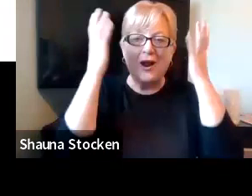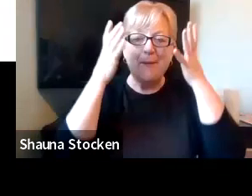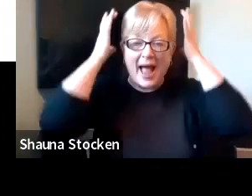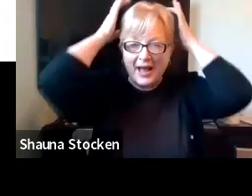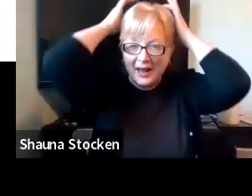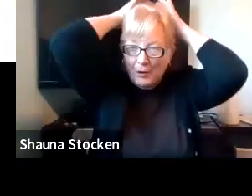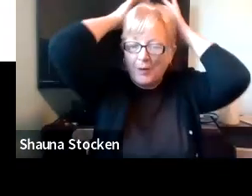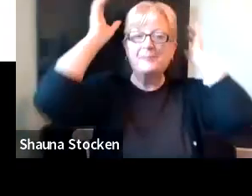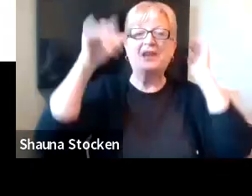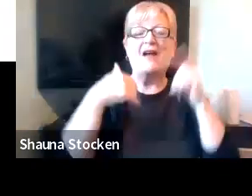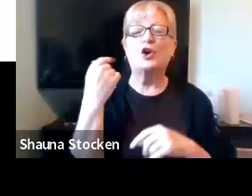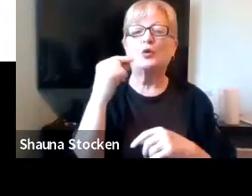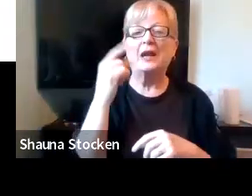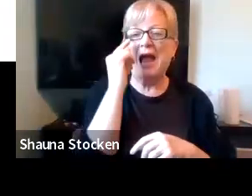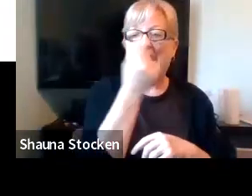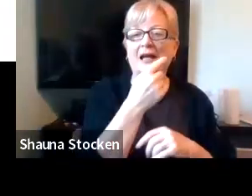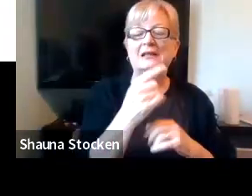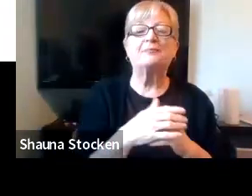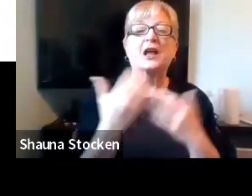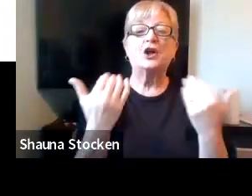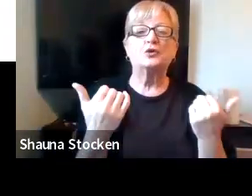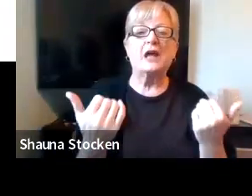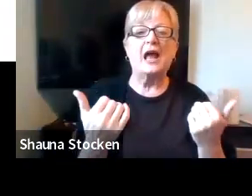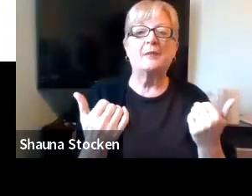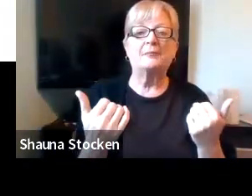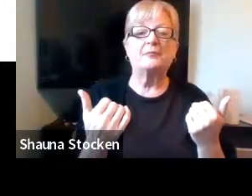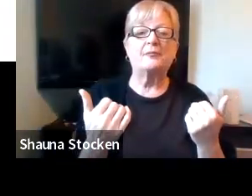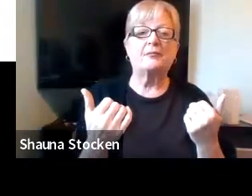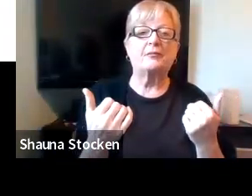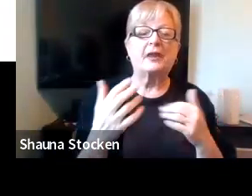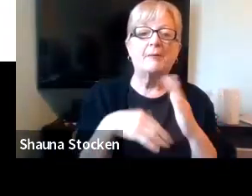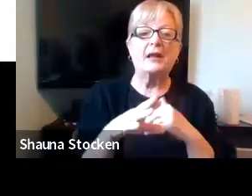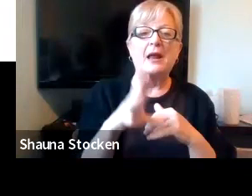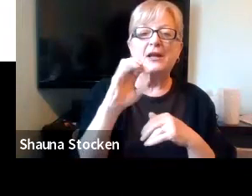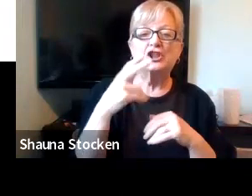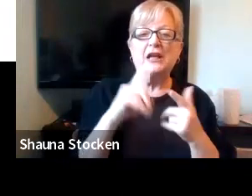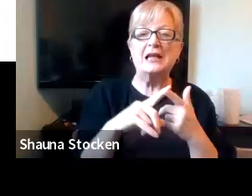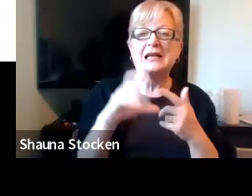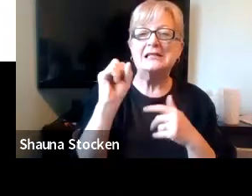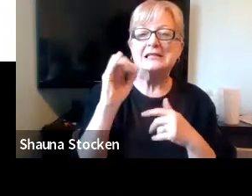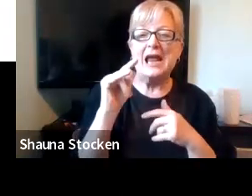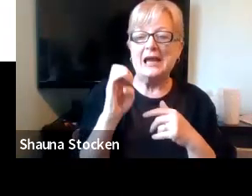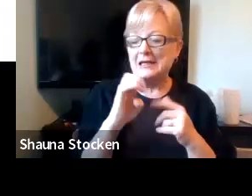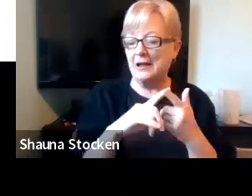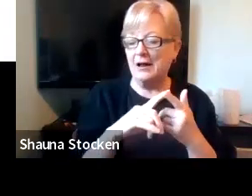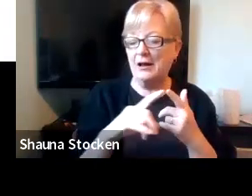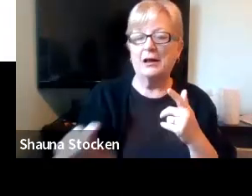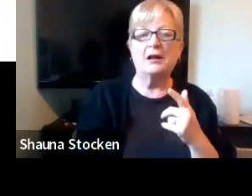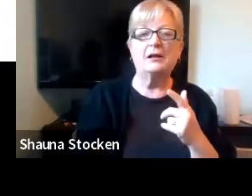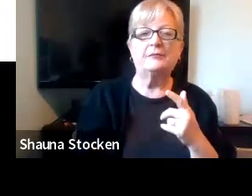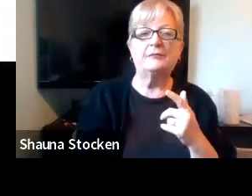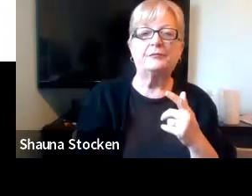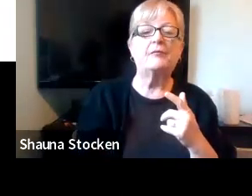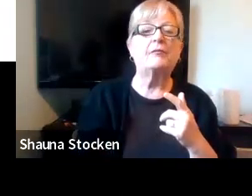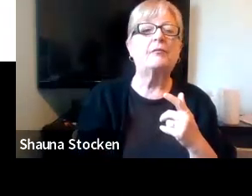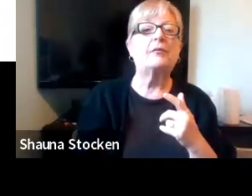I have green eyes, and today I am wearing a Michigan State hooded sweatshirt, and I think it's green, gray, and